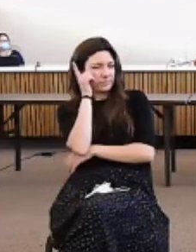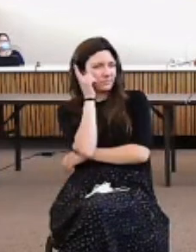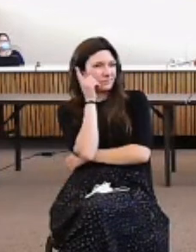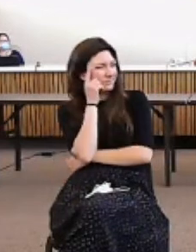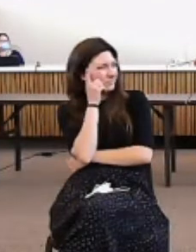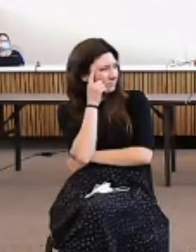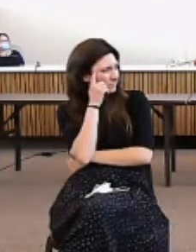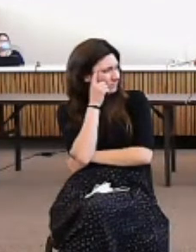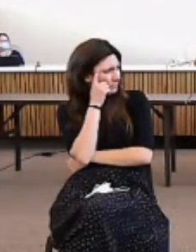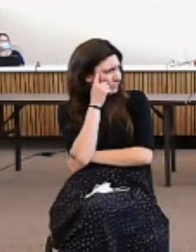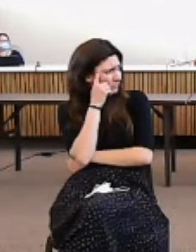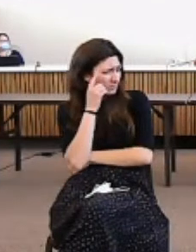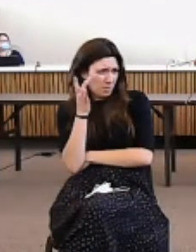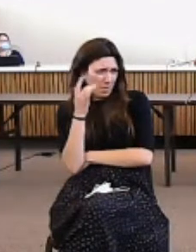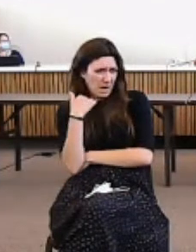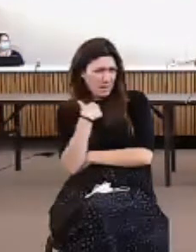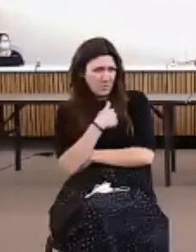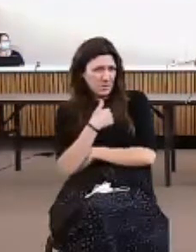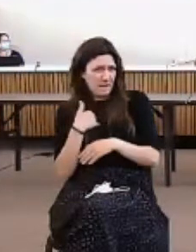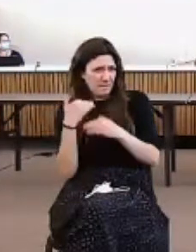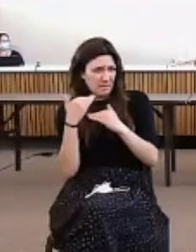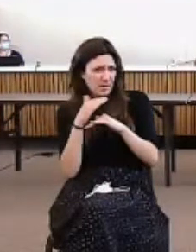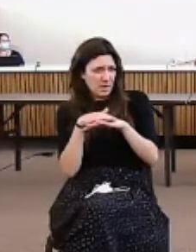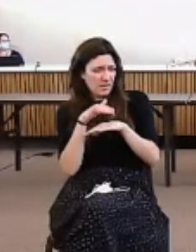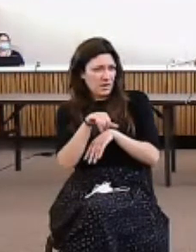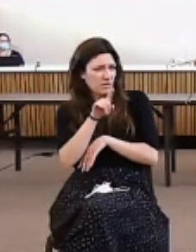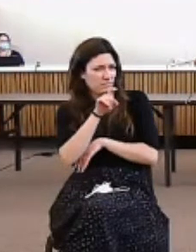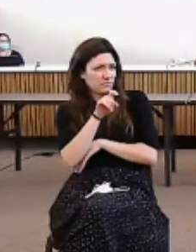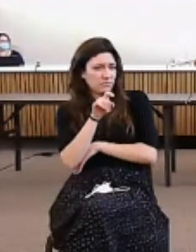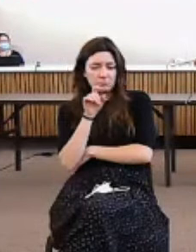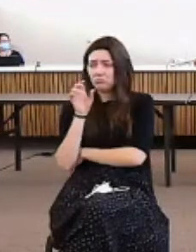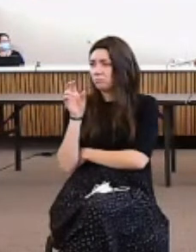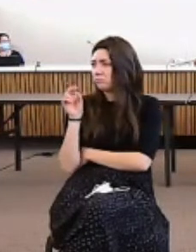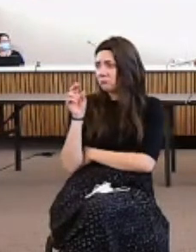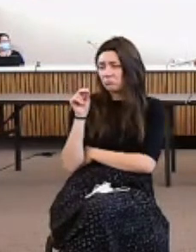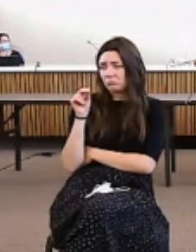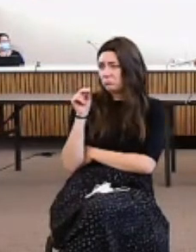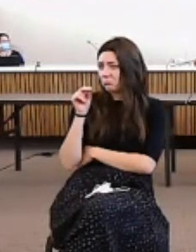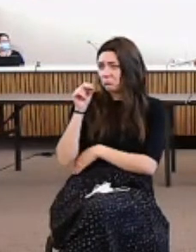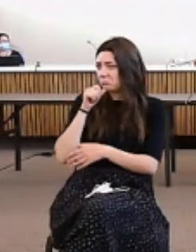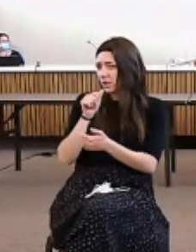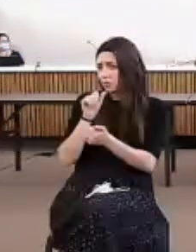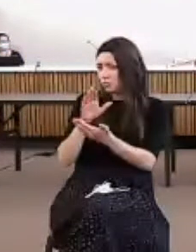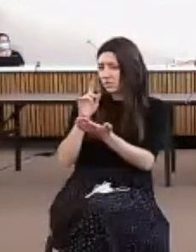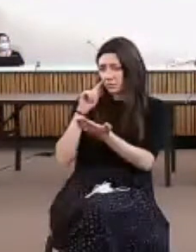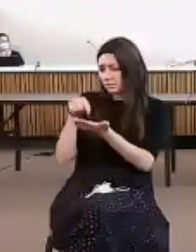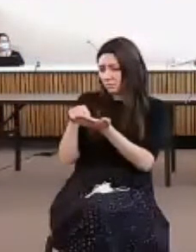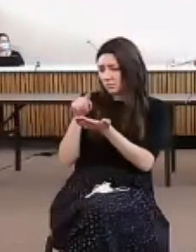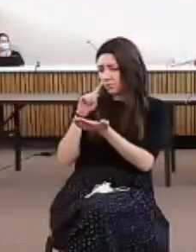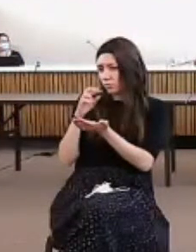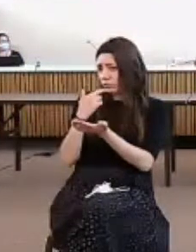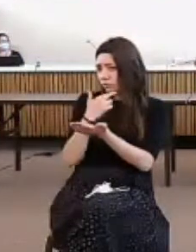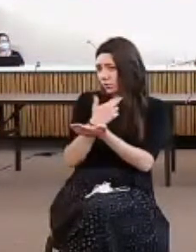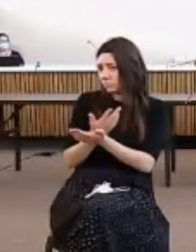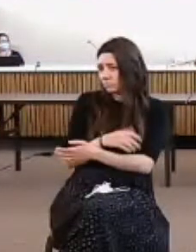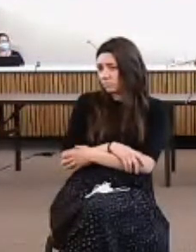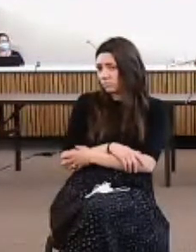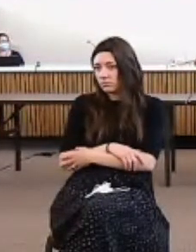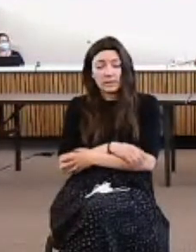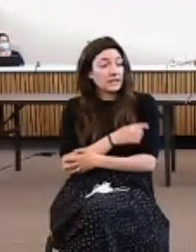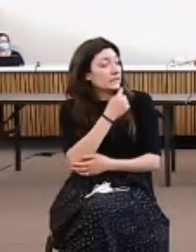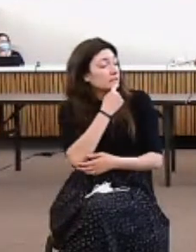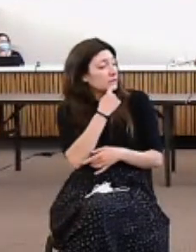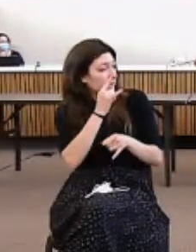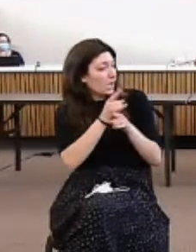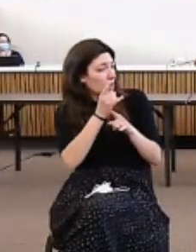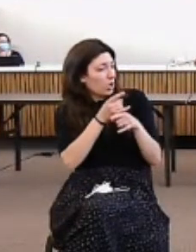Why are we limited? I wonder if our special use permit limits, We don't address that for a restaurant. it talks about alcohol sales, though. I just